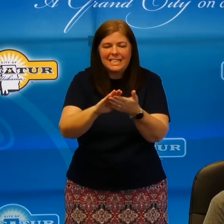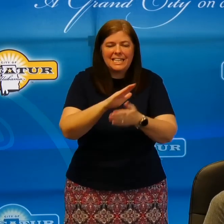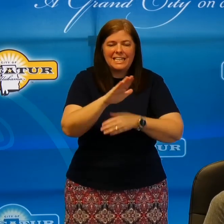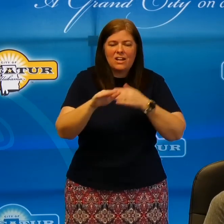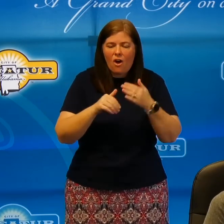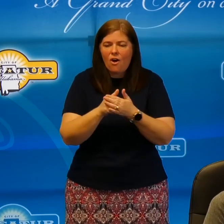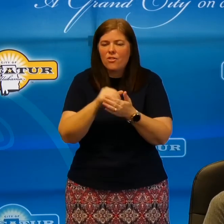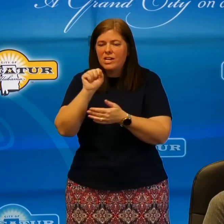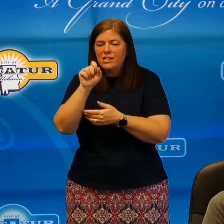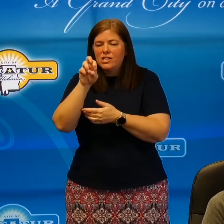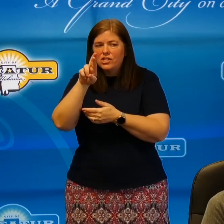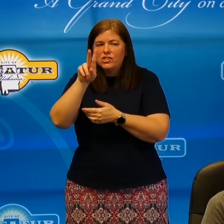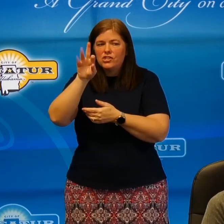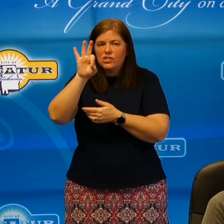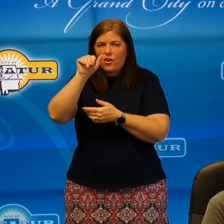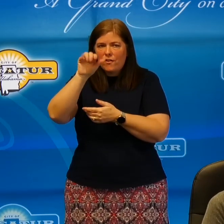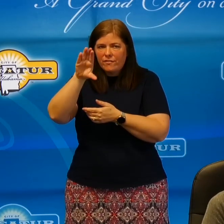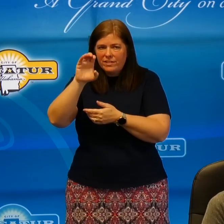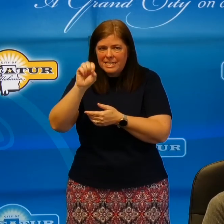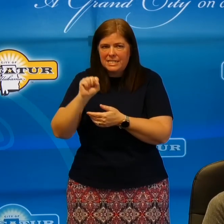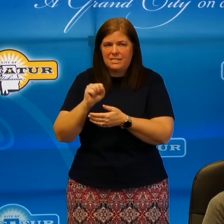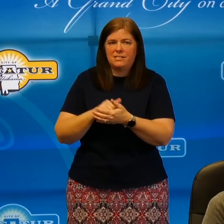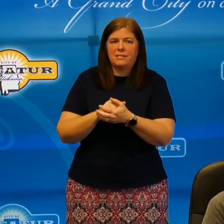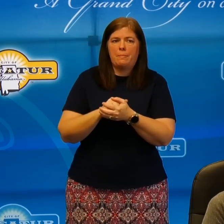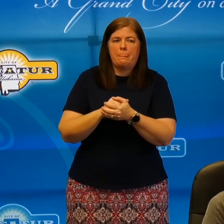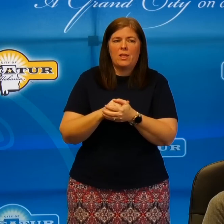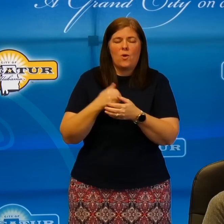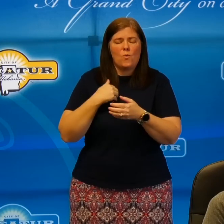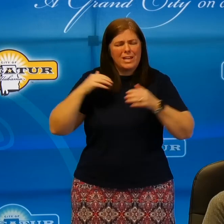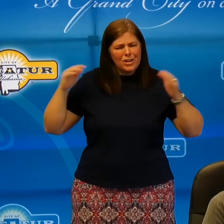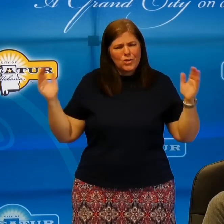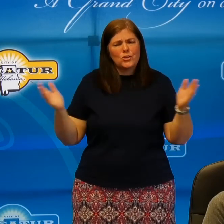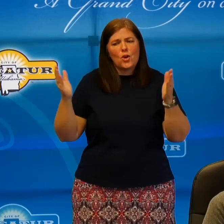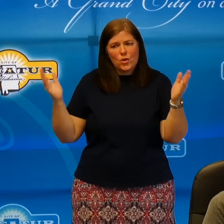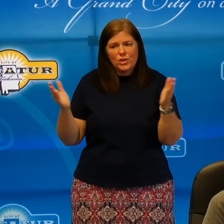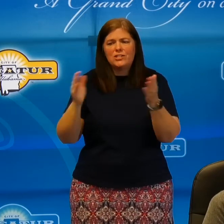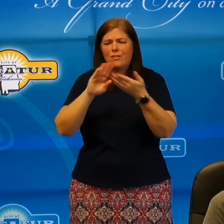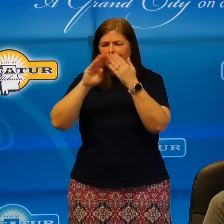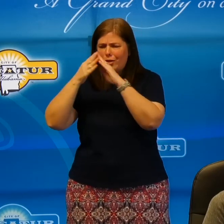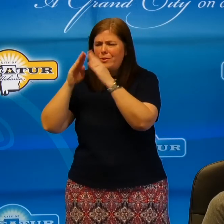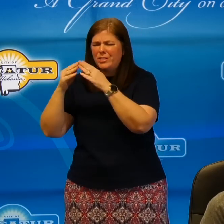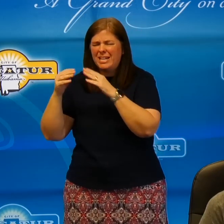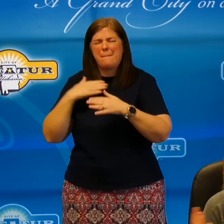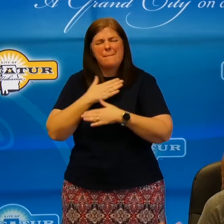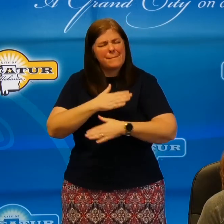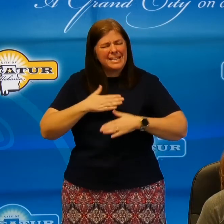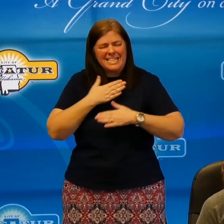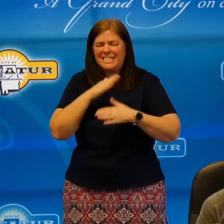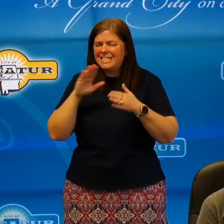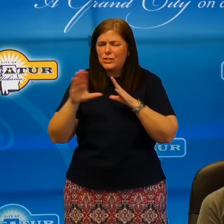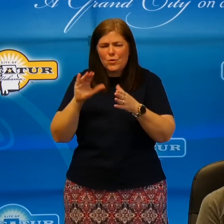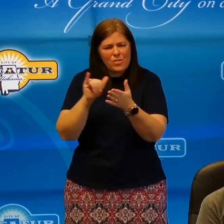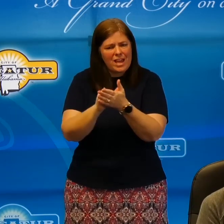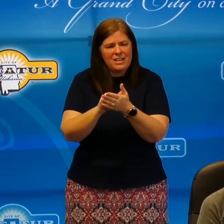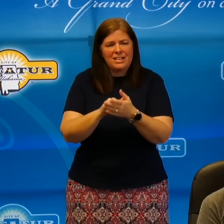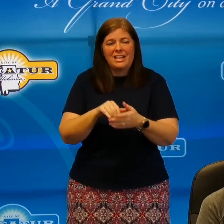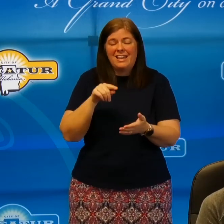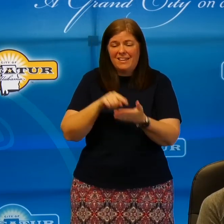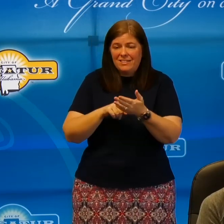doorknobs, telephones. We encourage the community, please also do that. In this building,